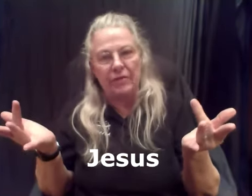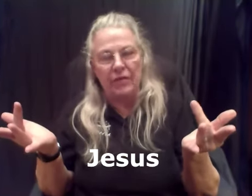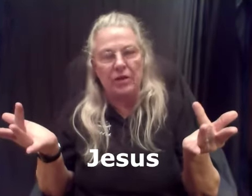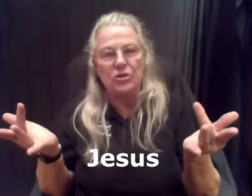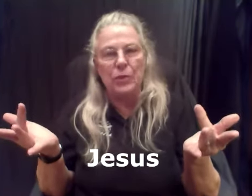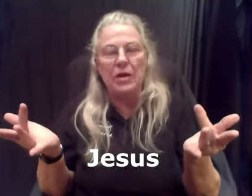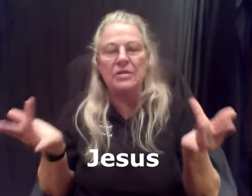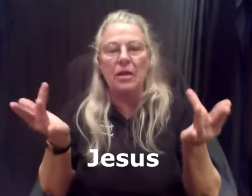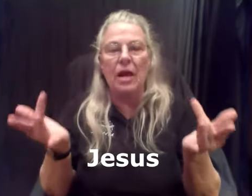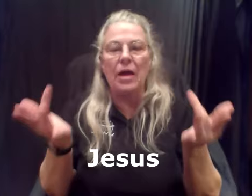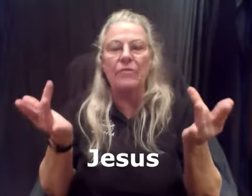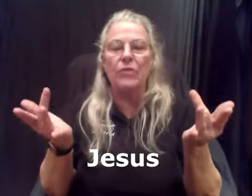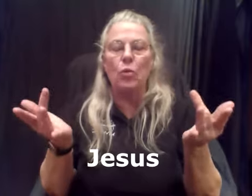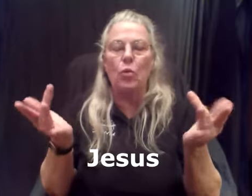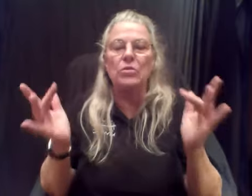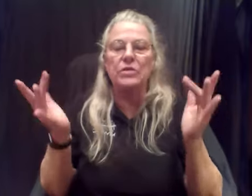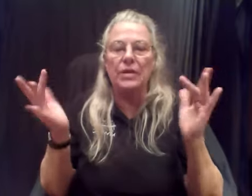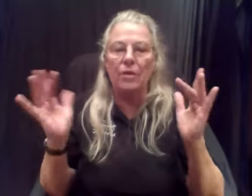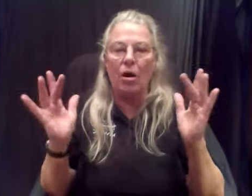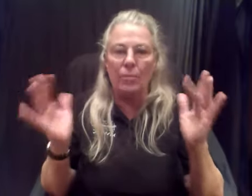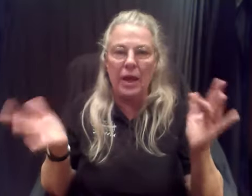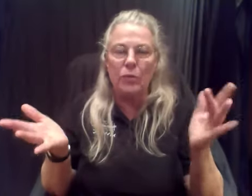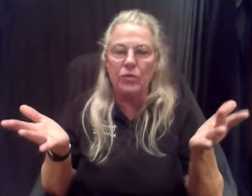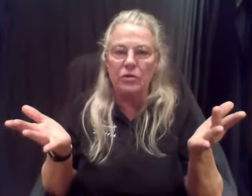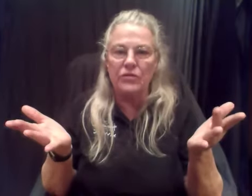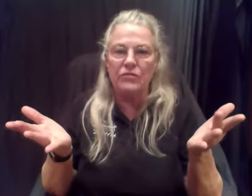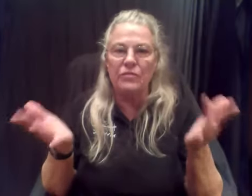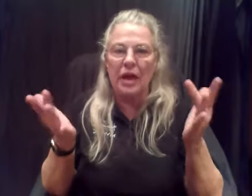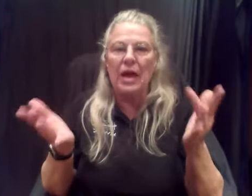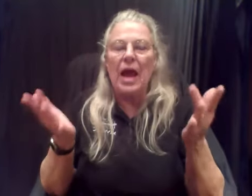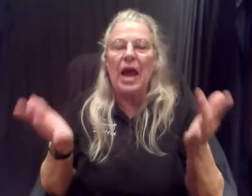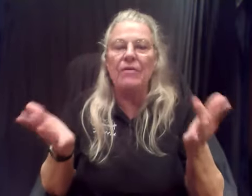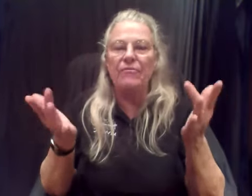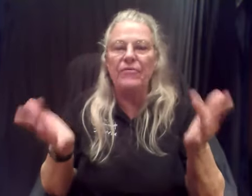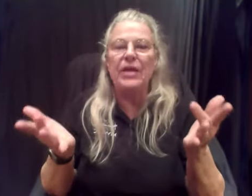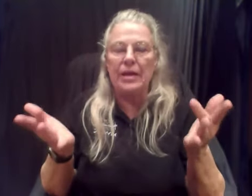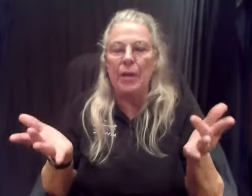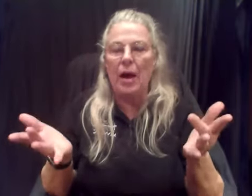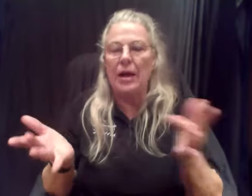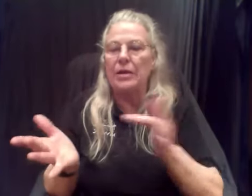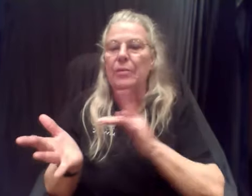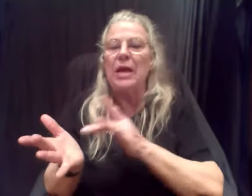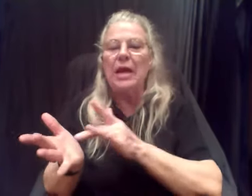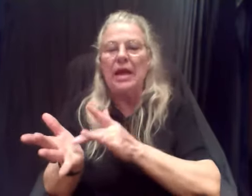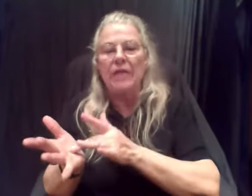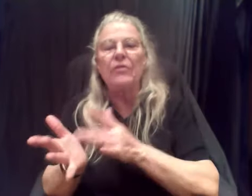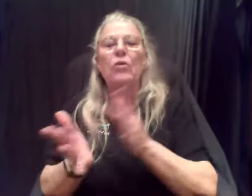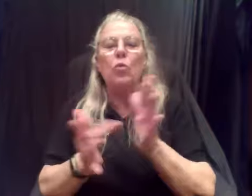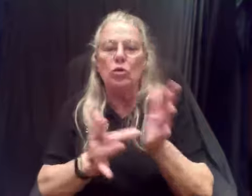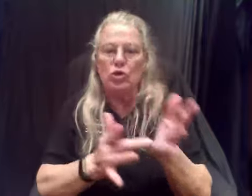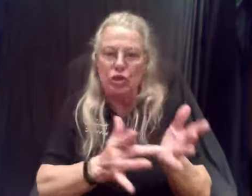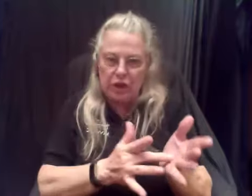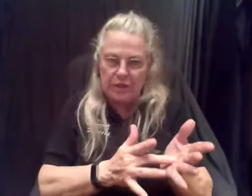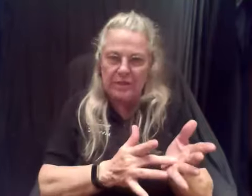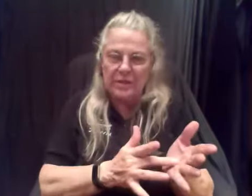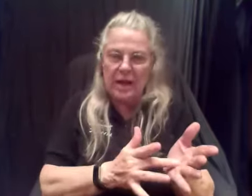fingers because a lot of the words that are made with those have feeling behind them. Even the word Jesus has